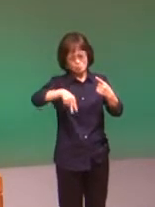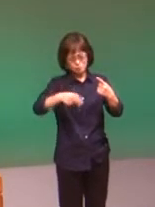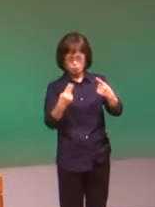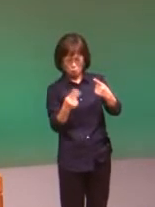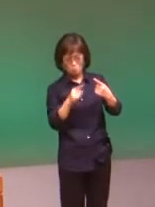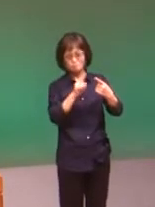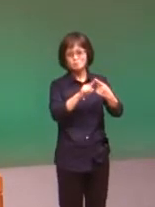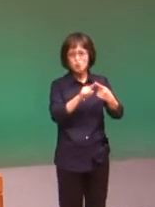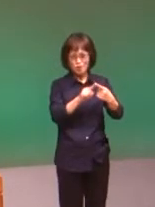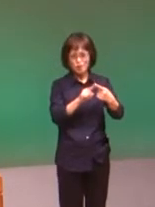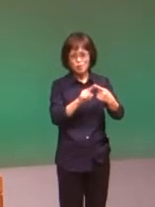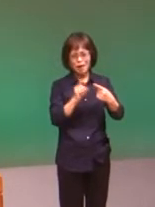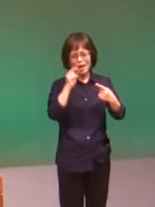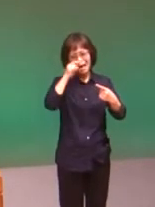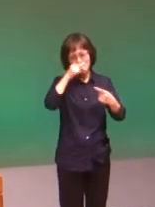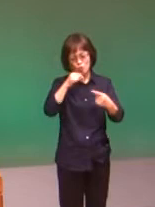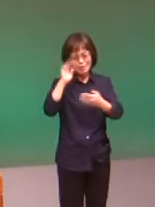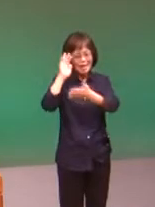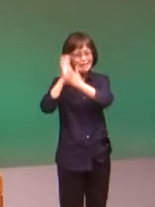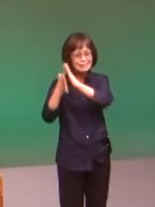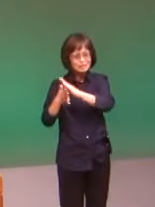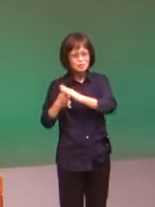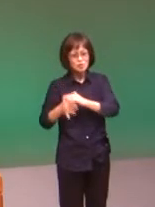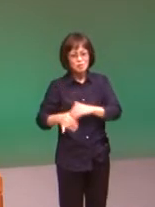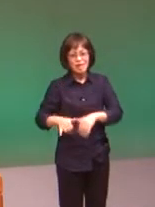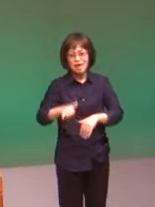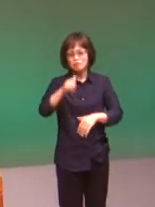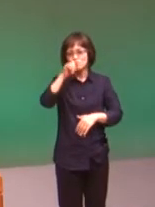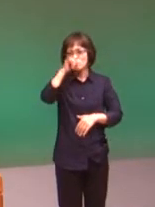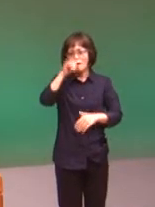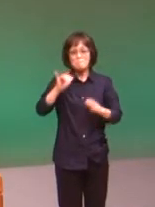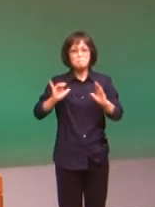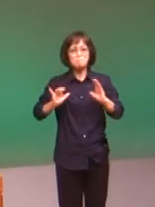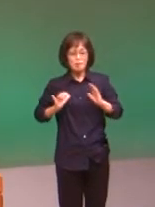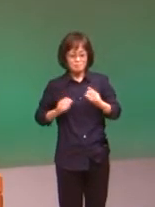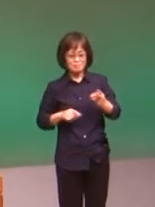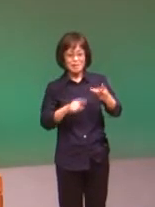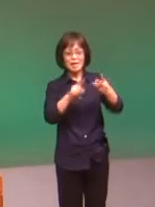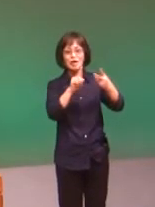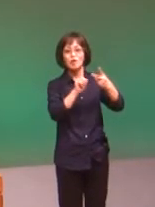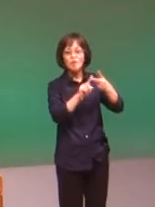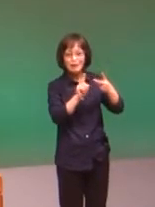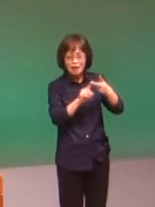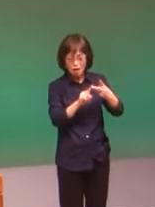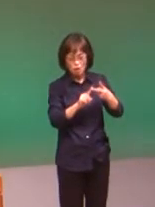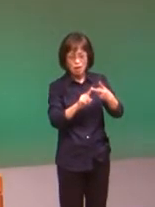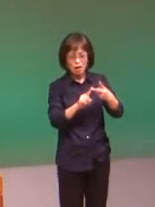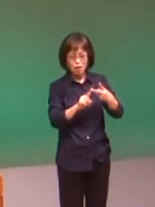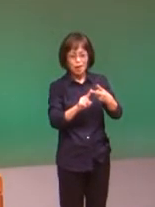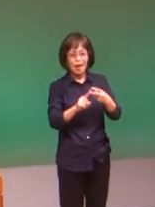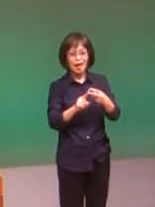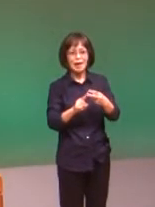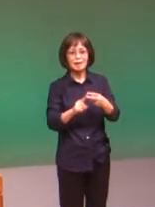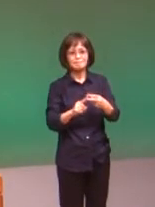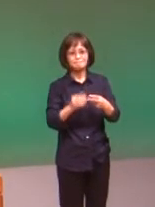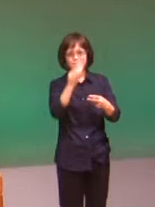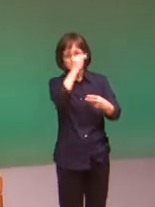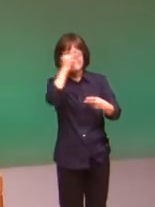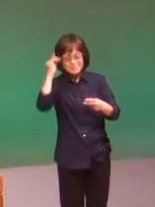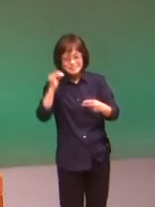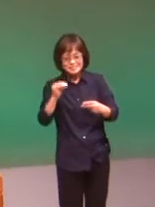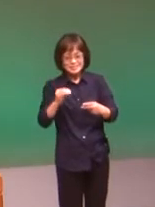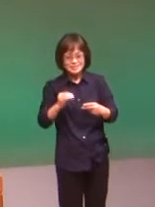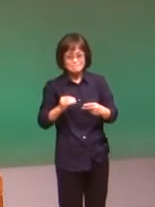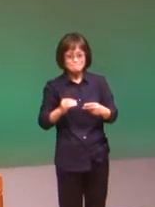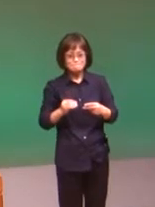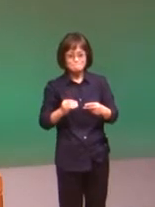arrogance. Wisdom is cautionary good sense. Hubris is at the heart of Greek